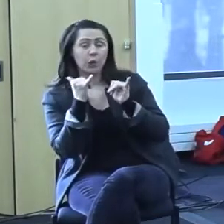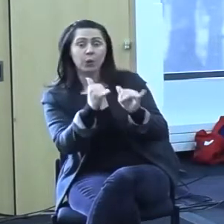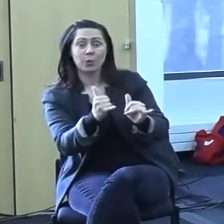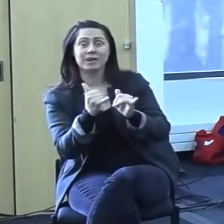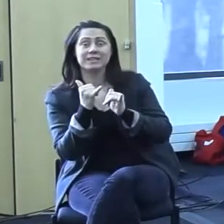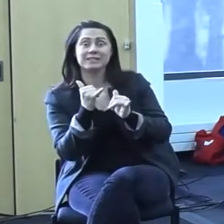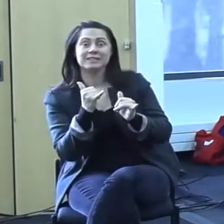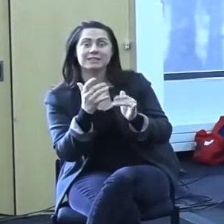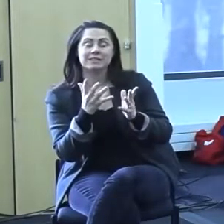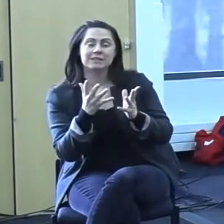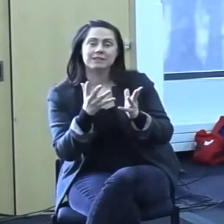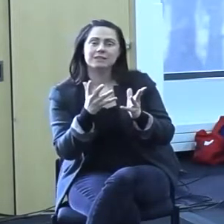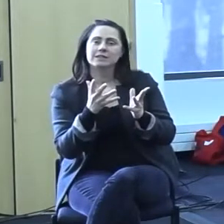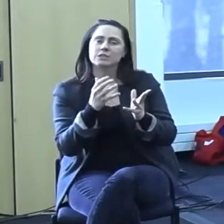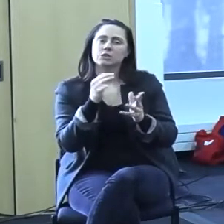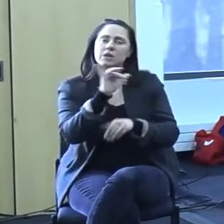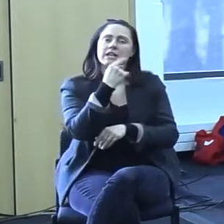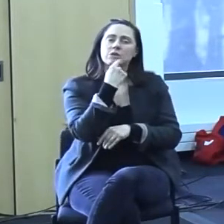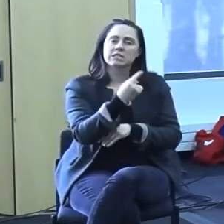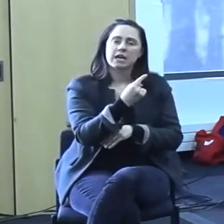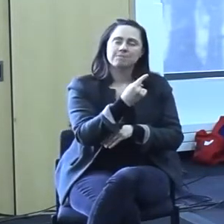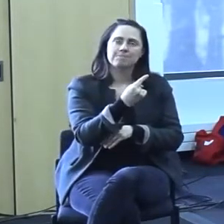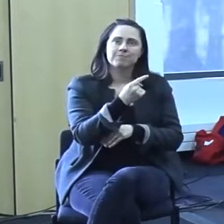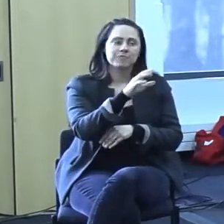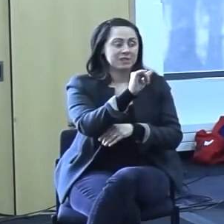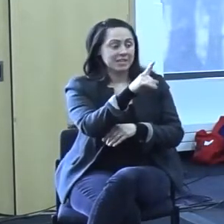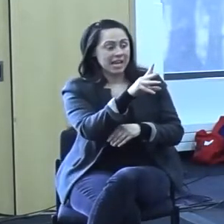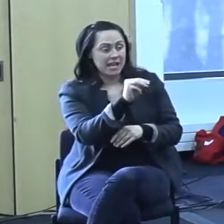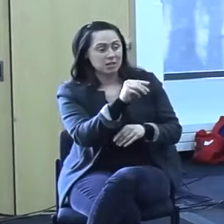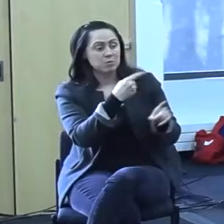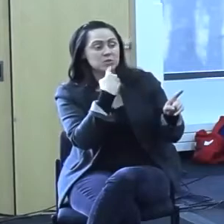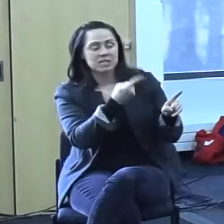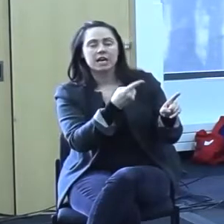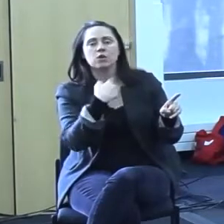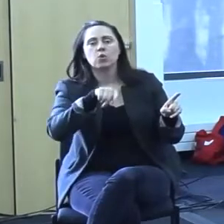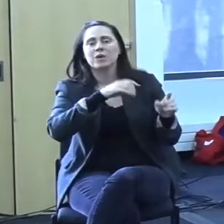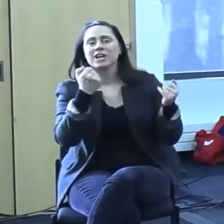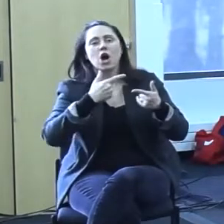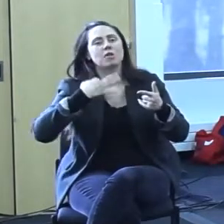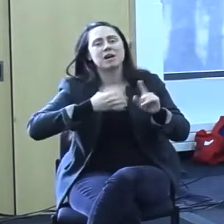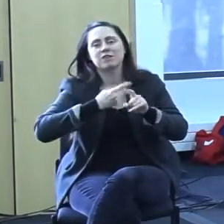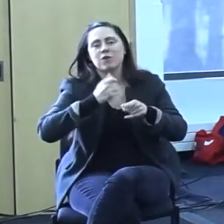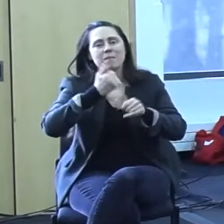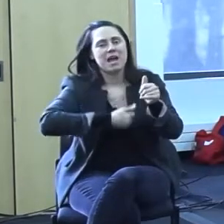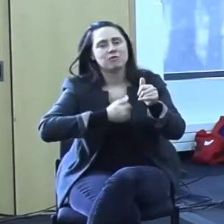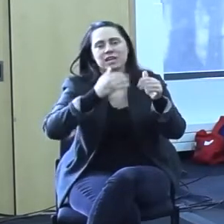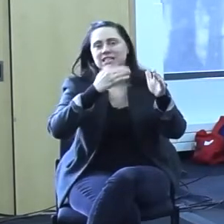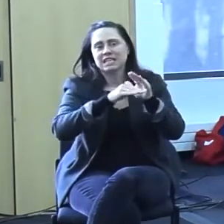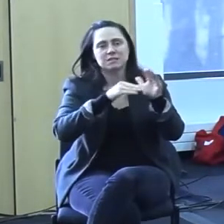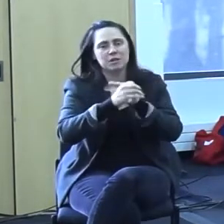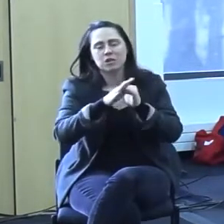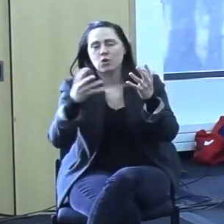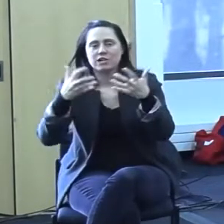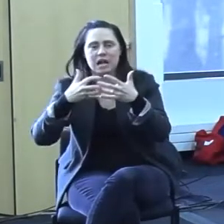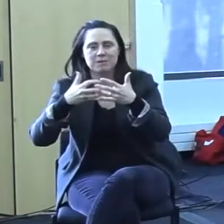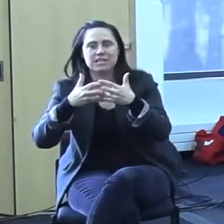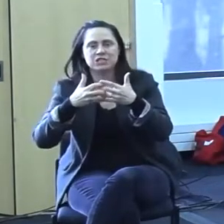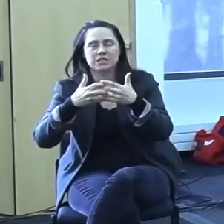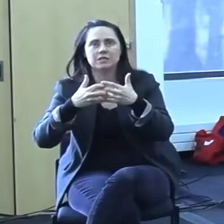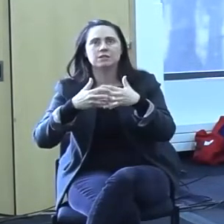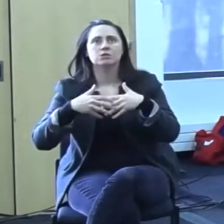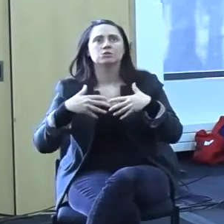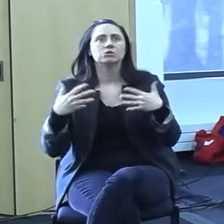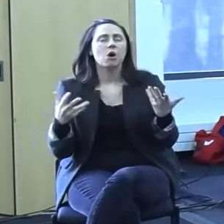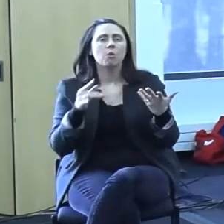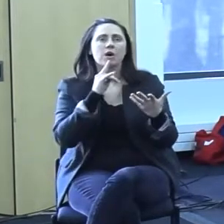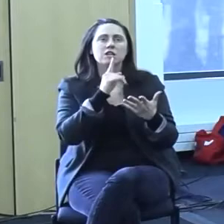I mean, not as you mentioned, Adam, too, we all benefit of every single accessibility or accommodation. So